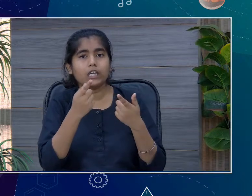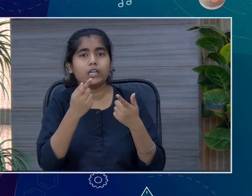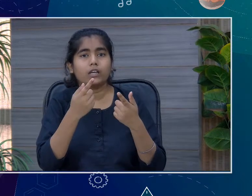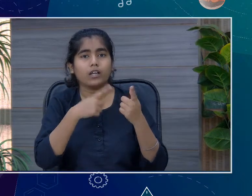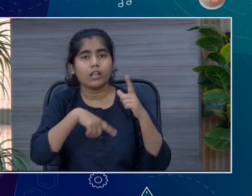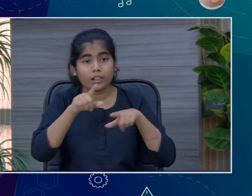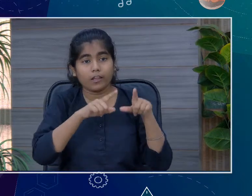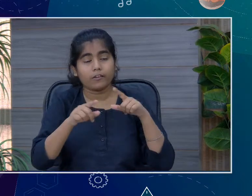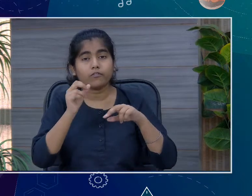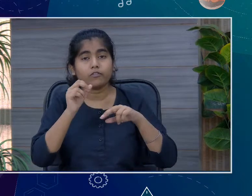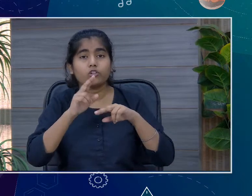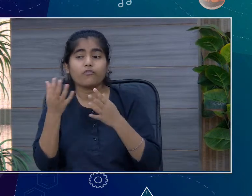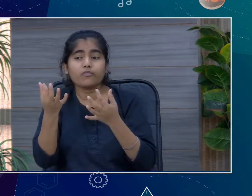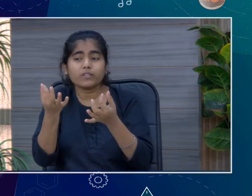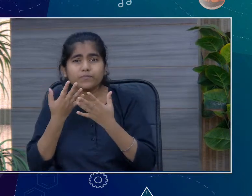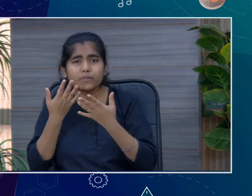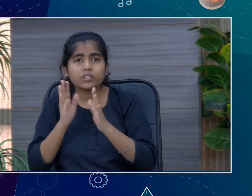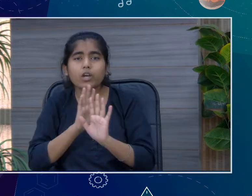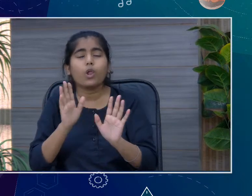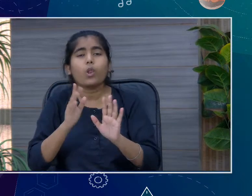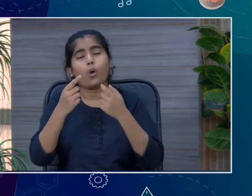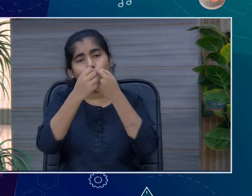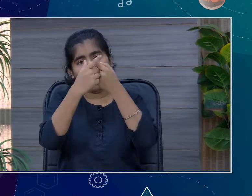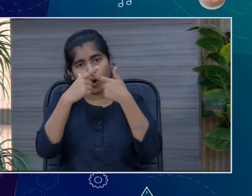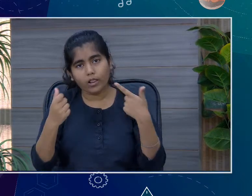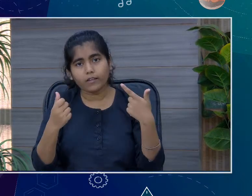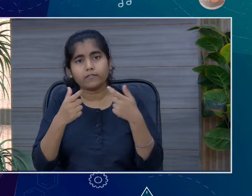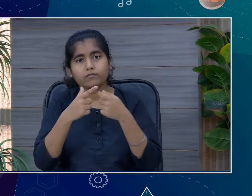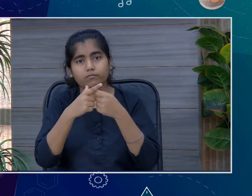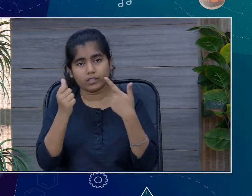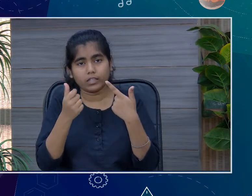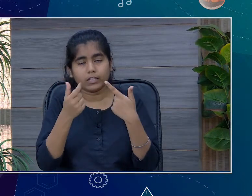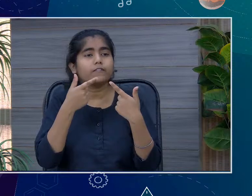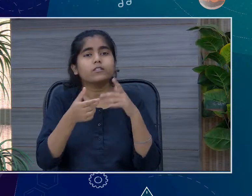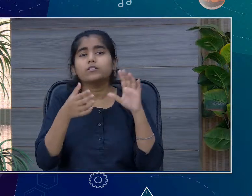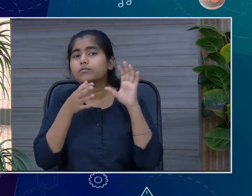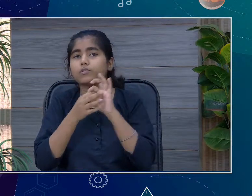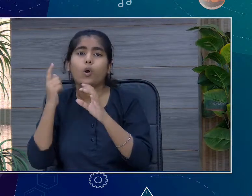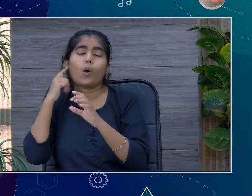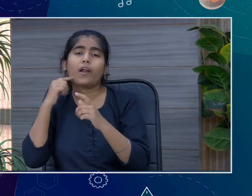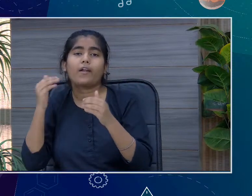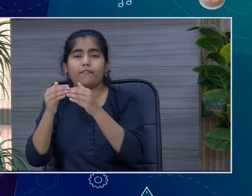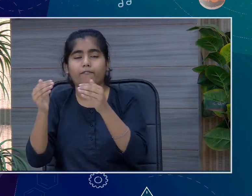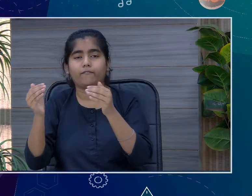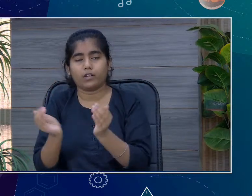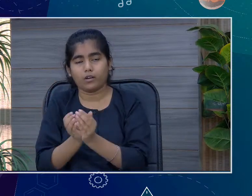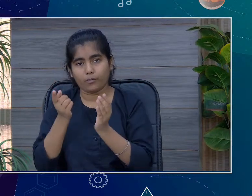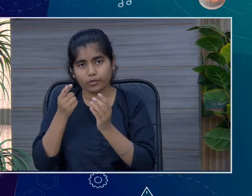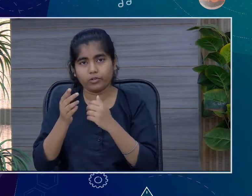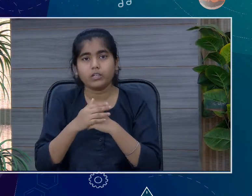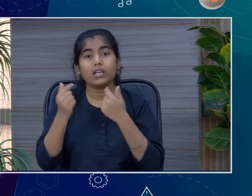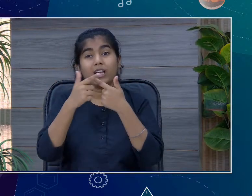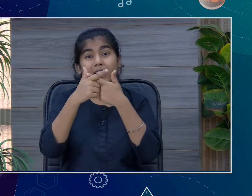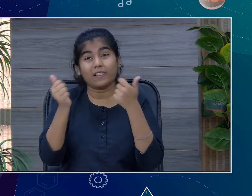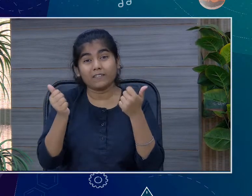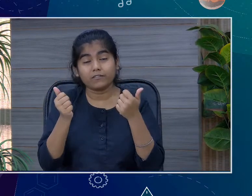needs. It has a linguistic status of its own. It comes from a deaf community. It's a linguistic, cultural